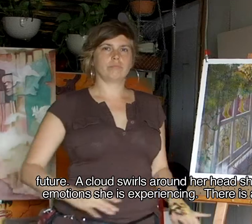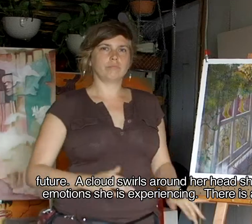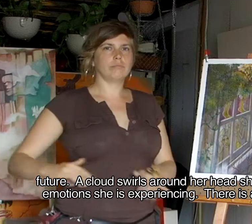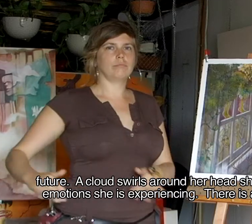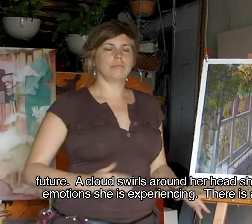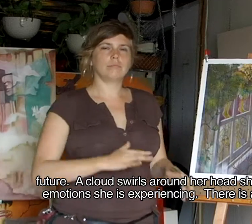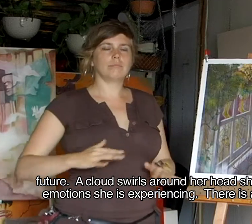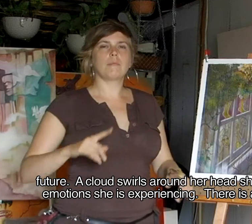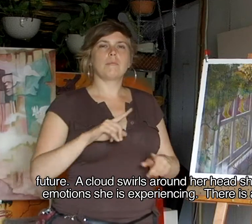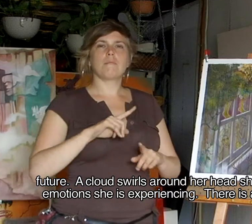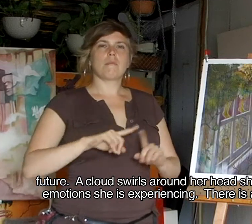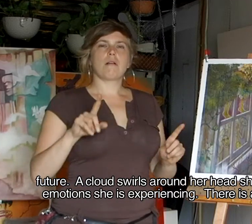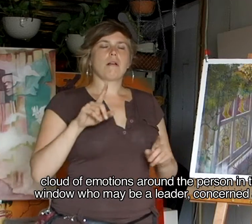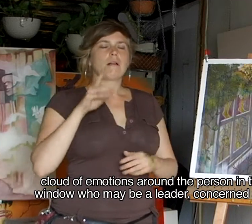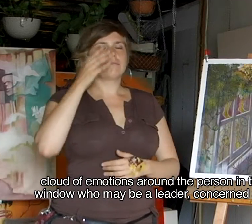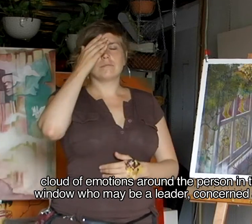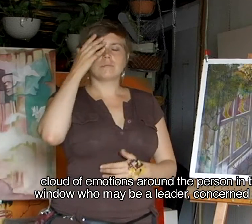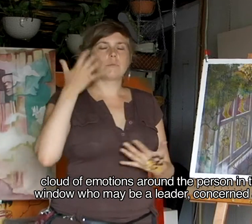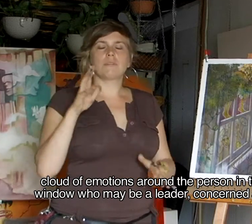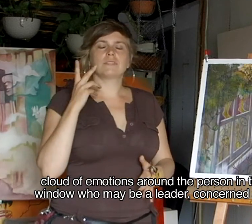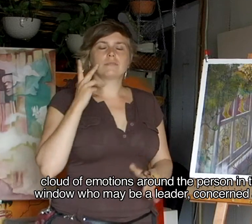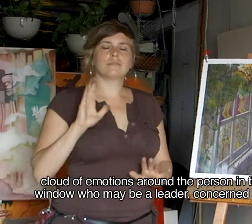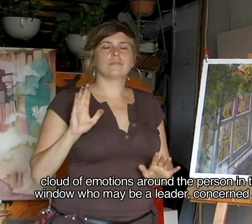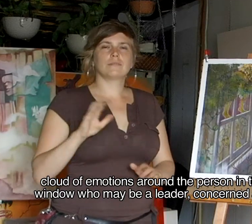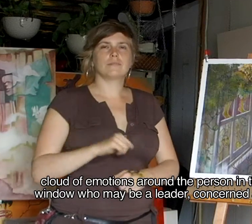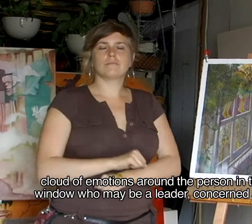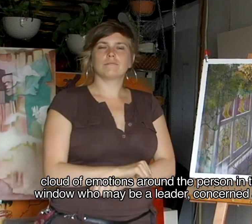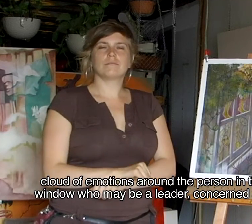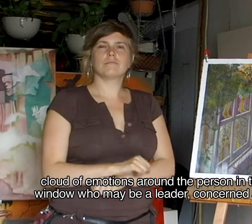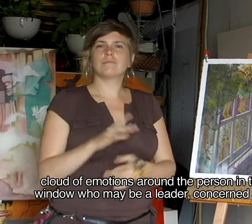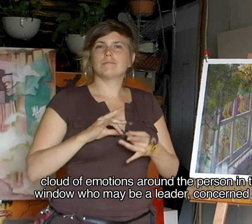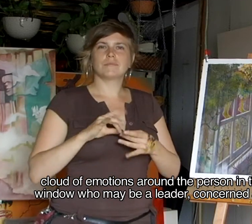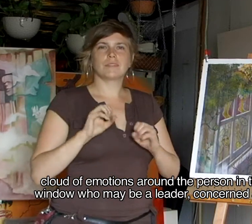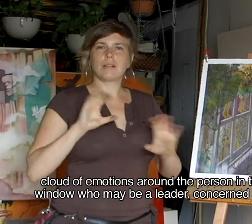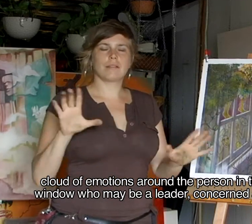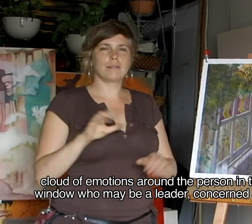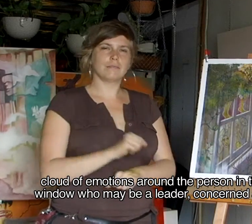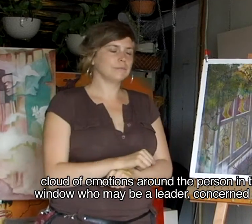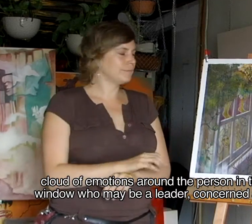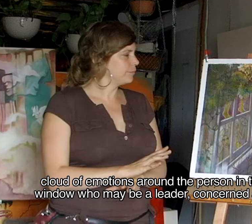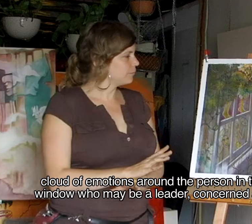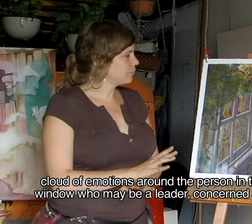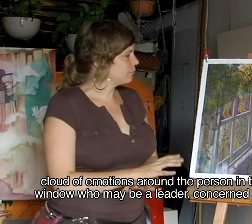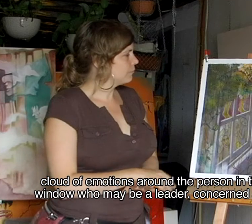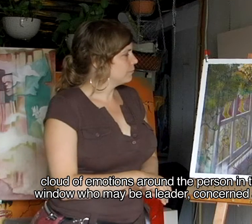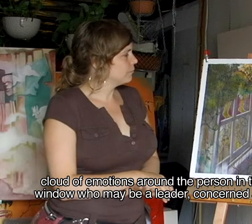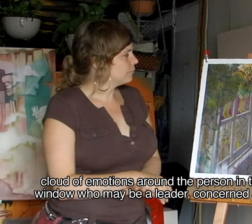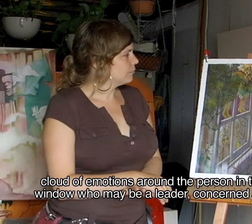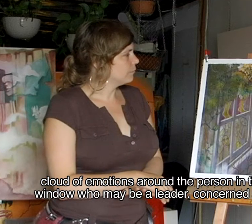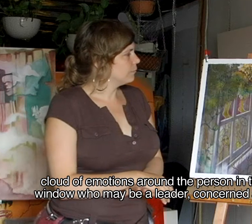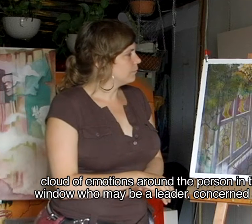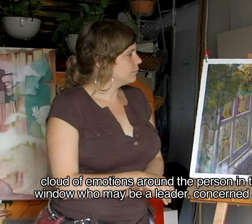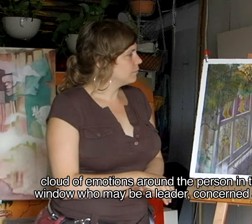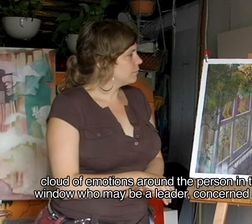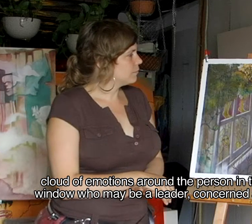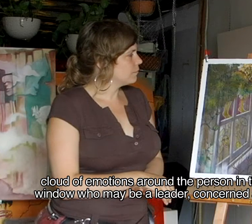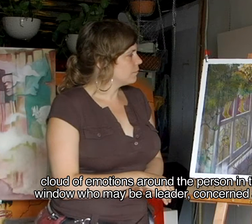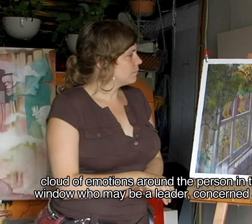her timeline forward into the future. A cloud swirls around her head, showing